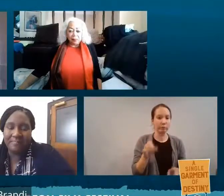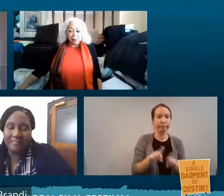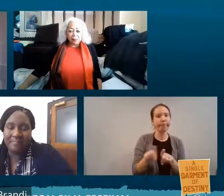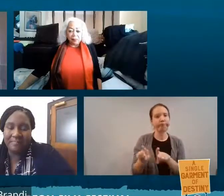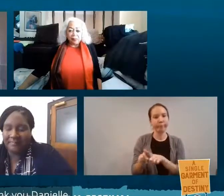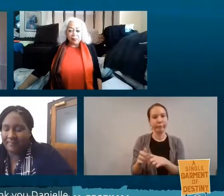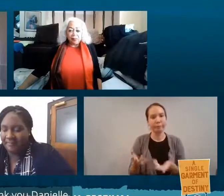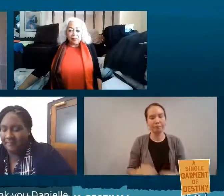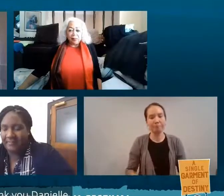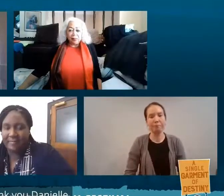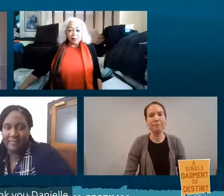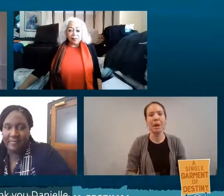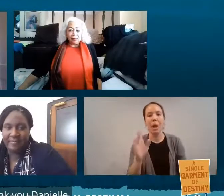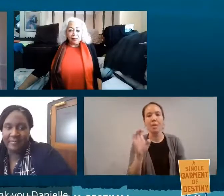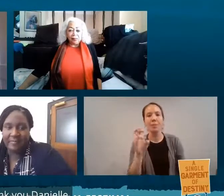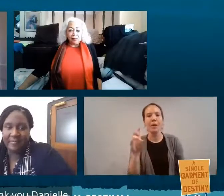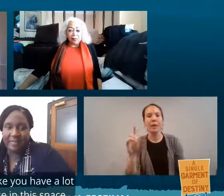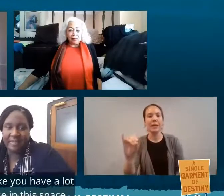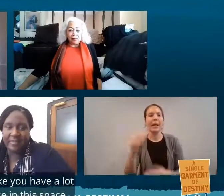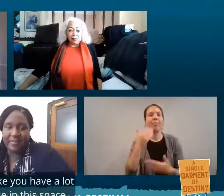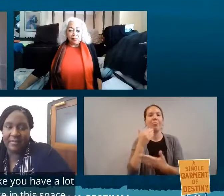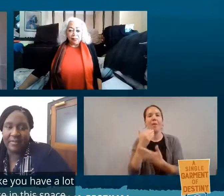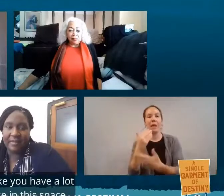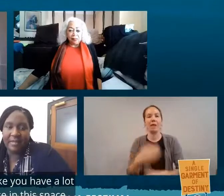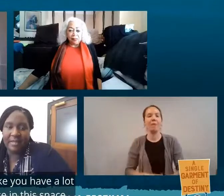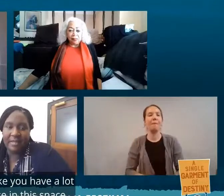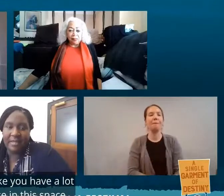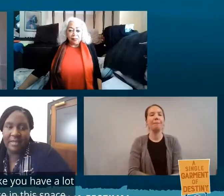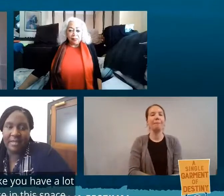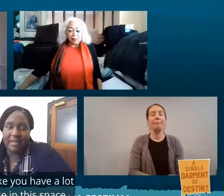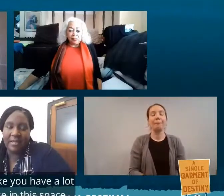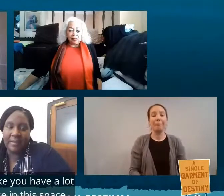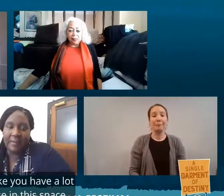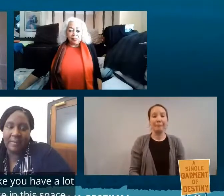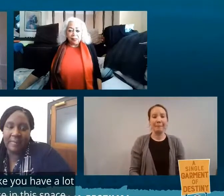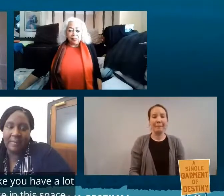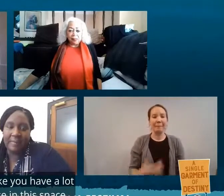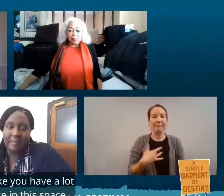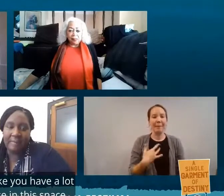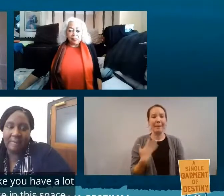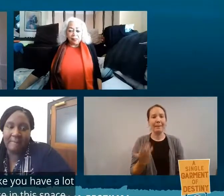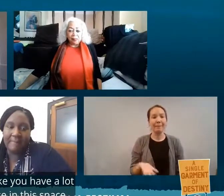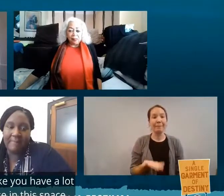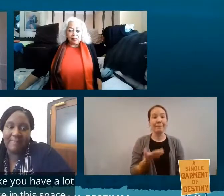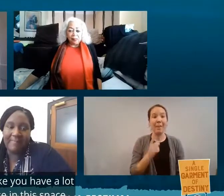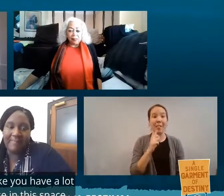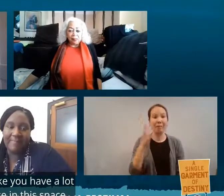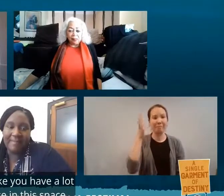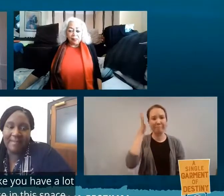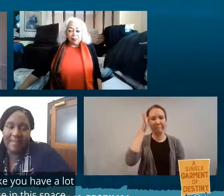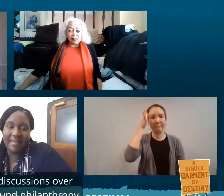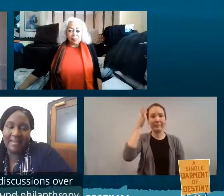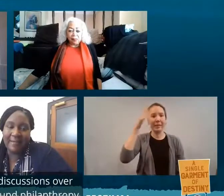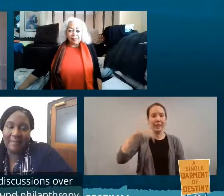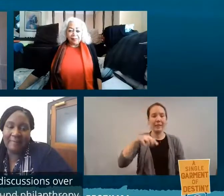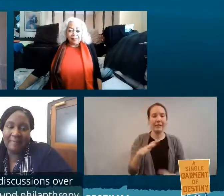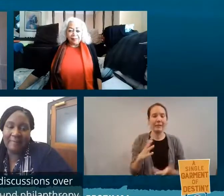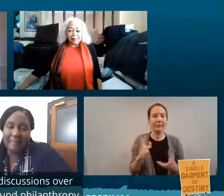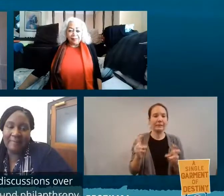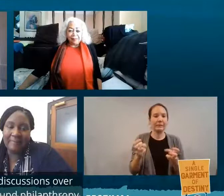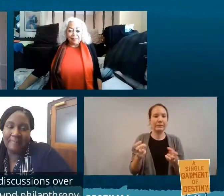Brandi? Yeah, thank you, Danielle. And I feel like you have a lot of expertise in this space.